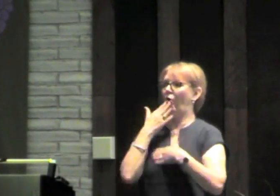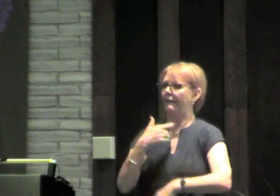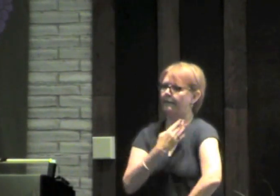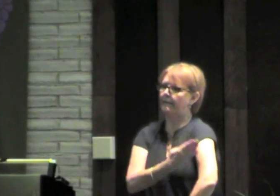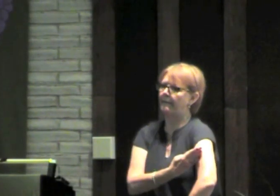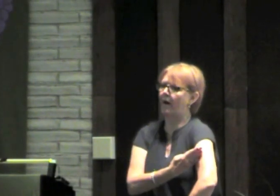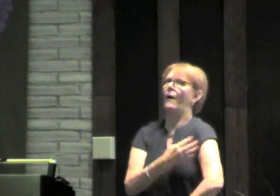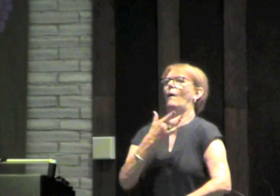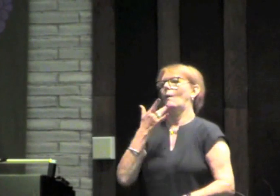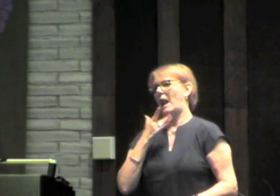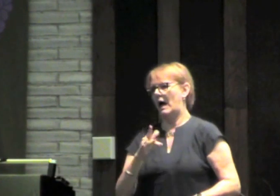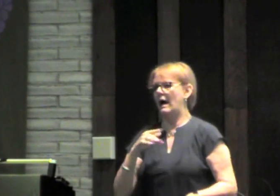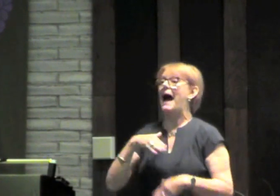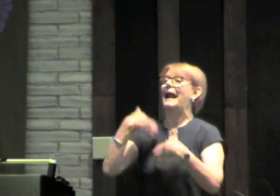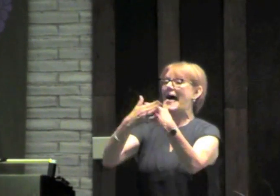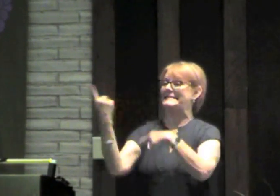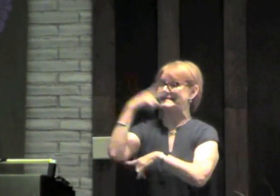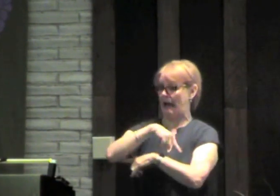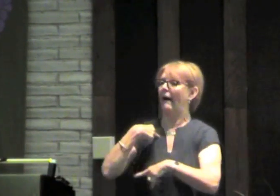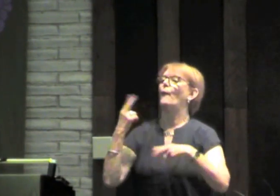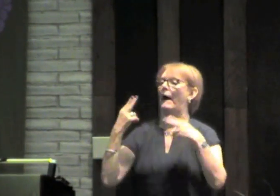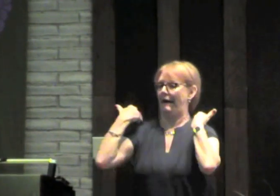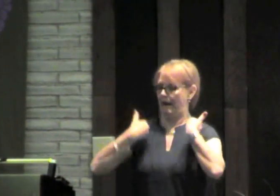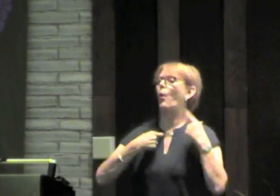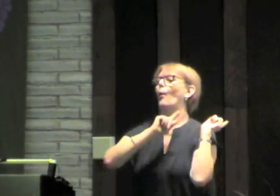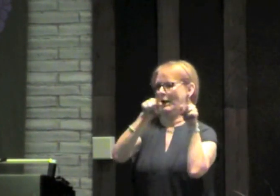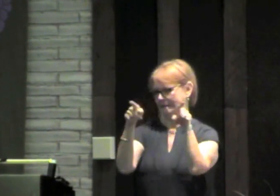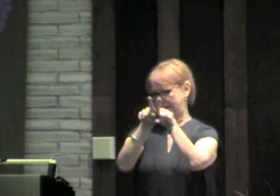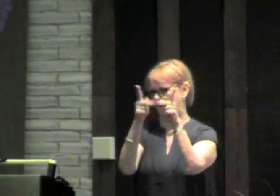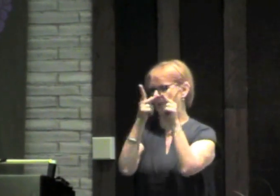to have sleeveless attire. Luckily, I had short sleeves on.